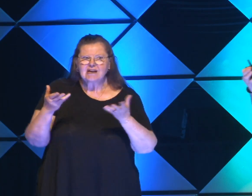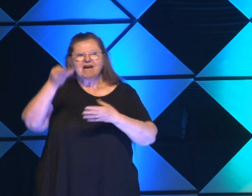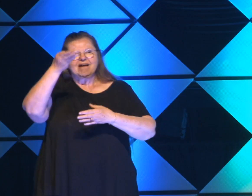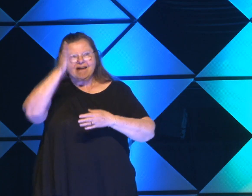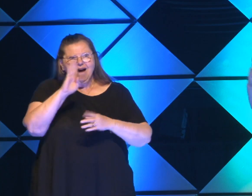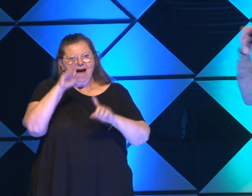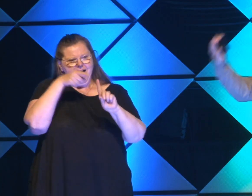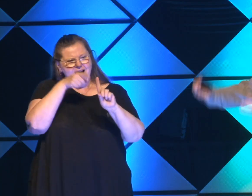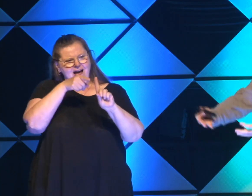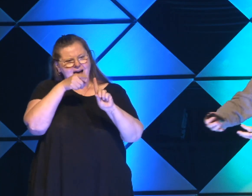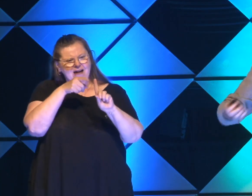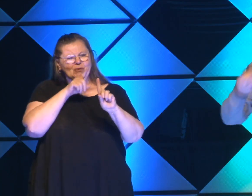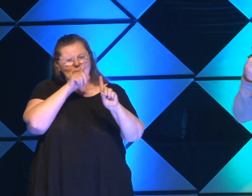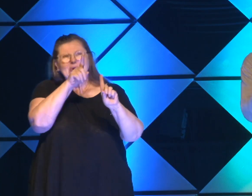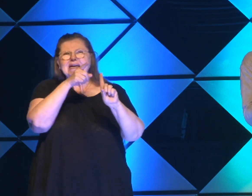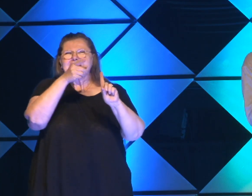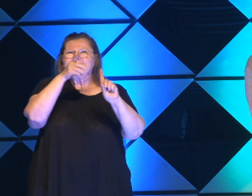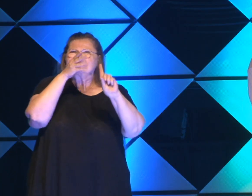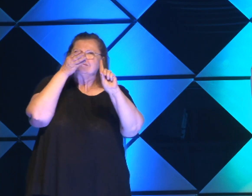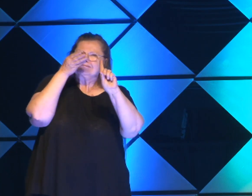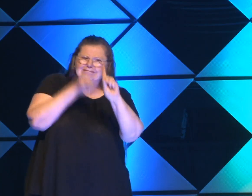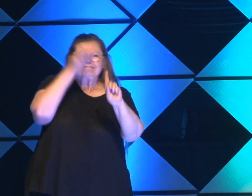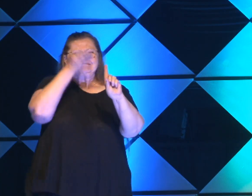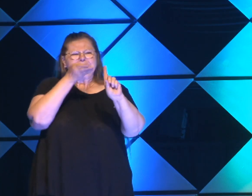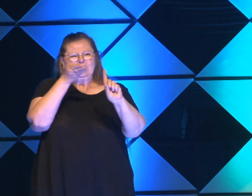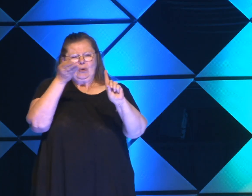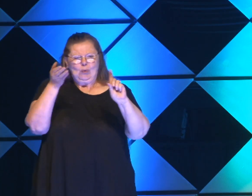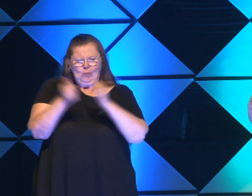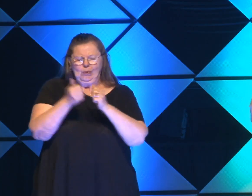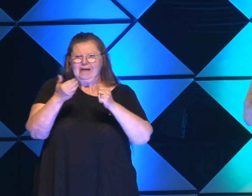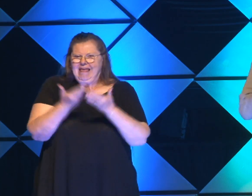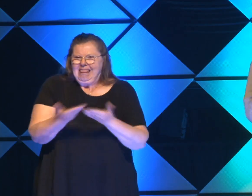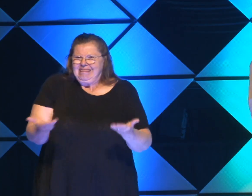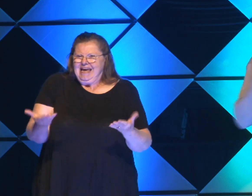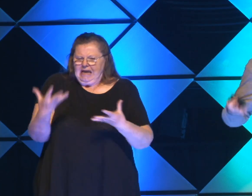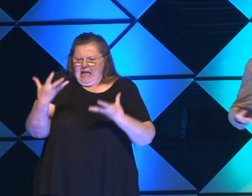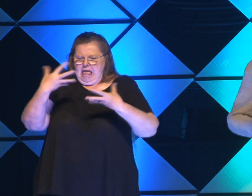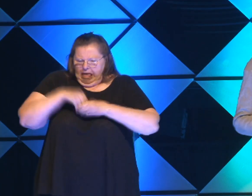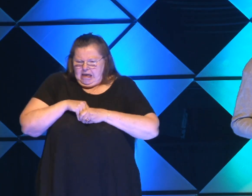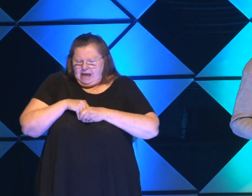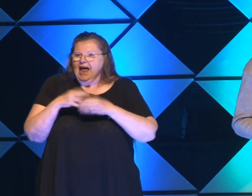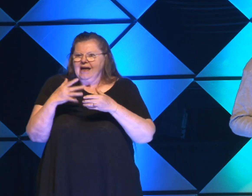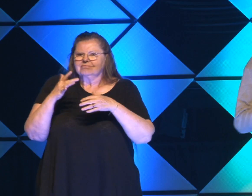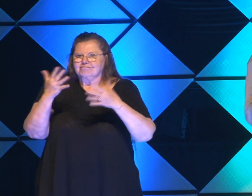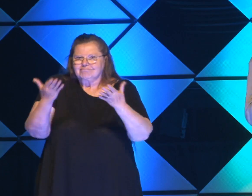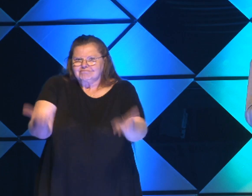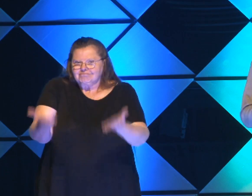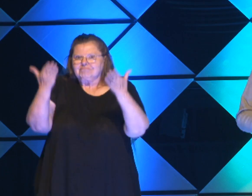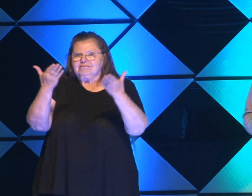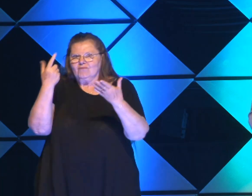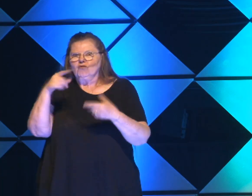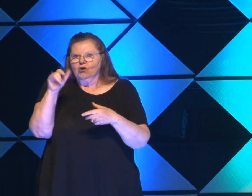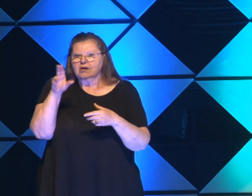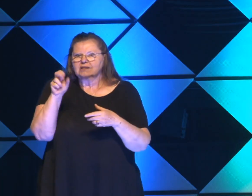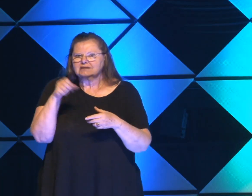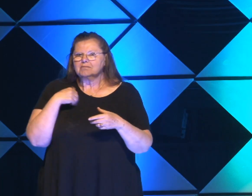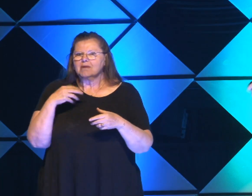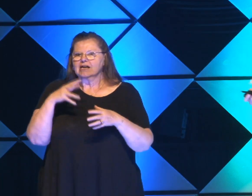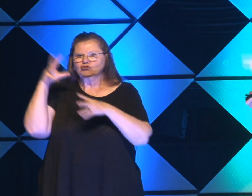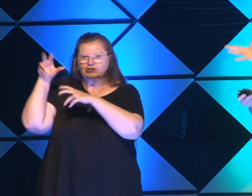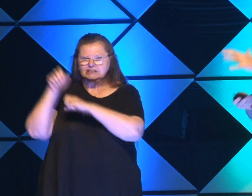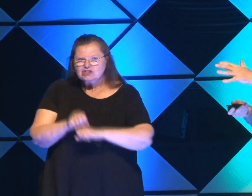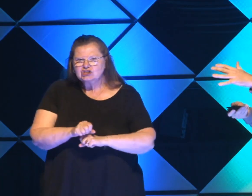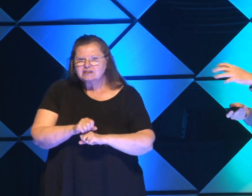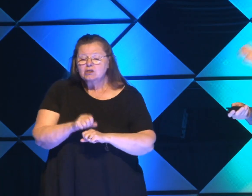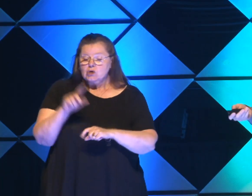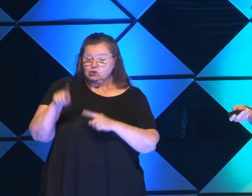God was a very real and present thing, existence, and was available for us in the tradition that I grew up in. And one statement